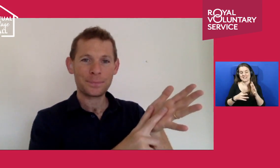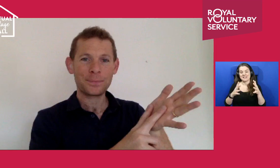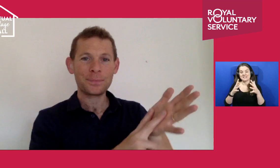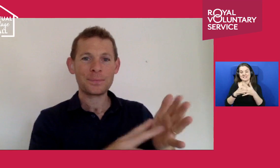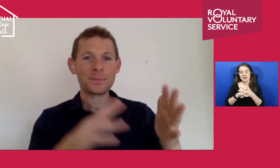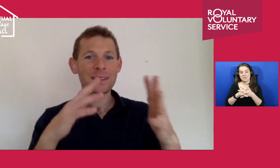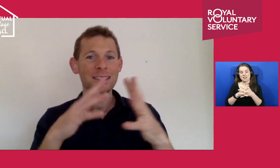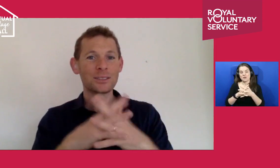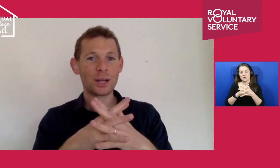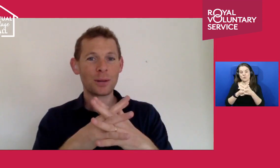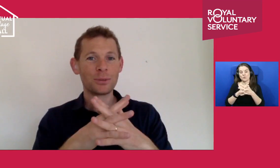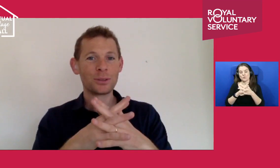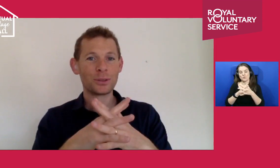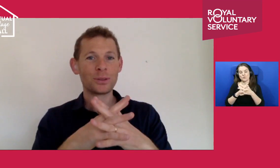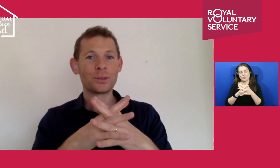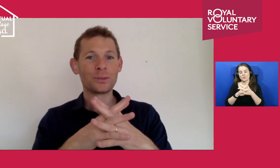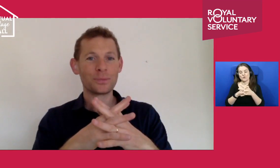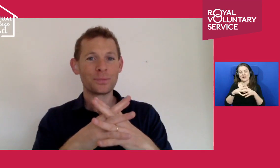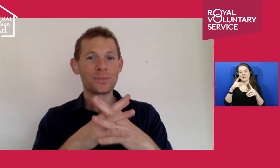W,